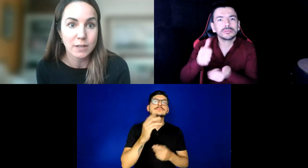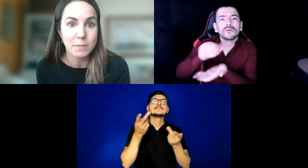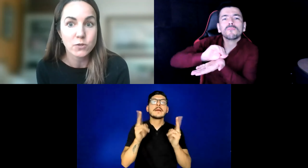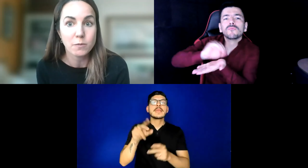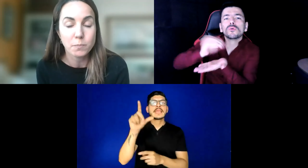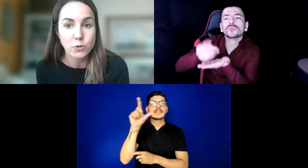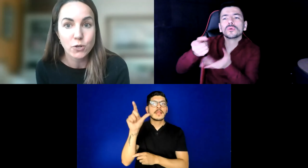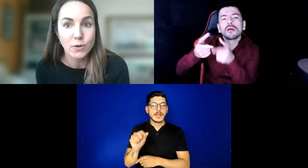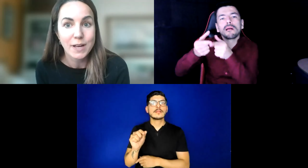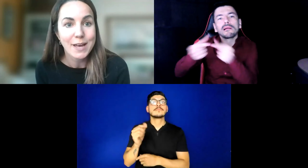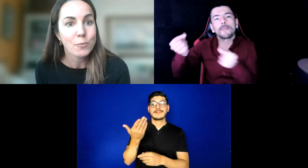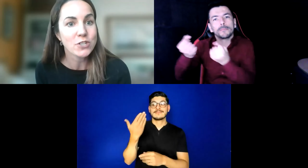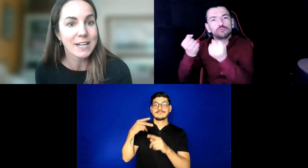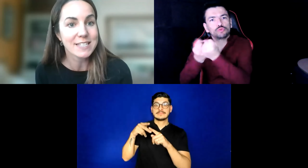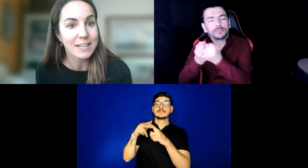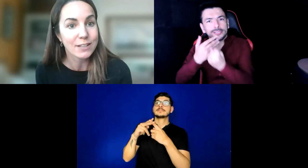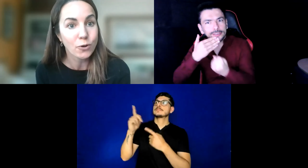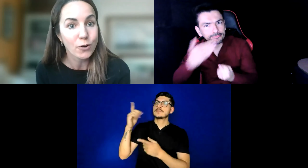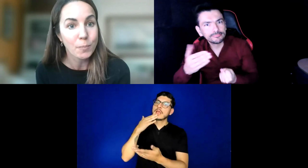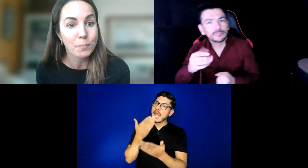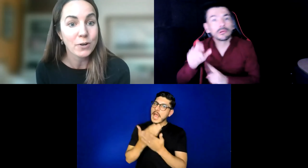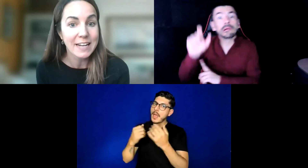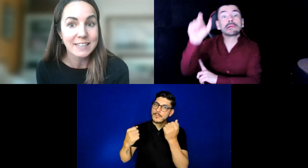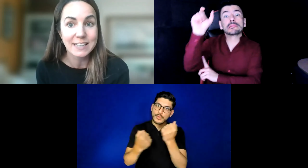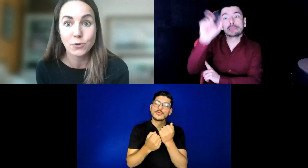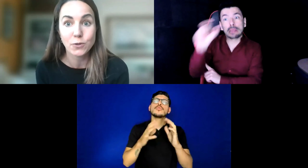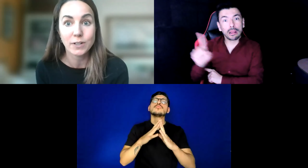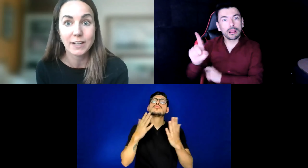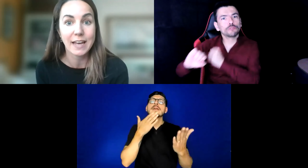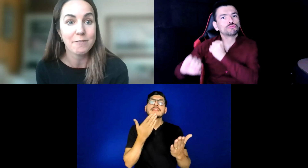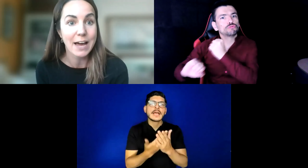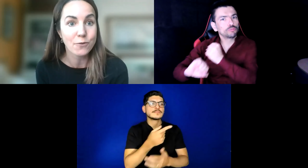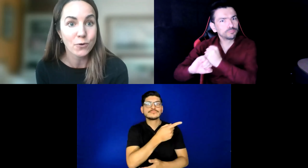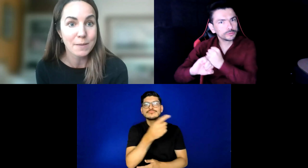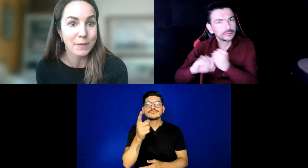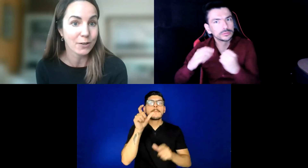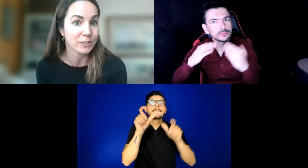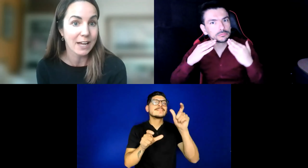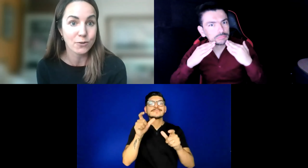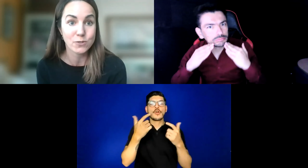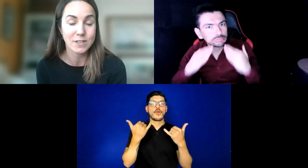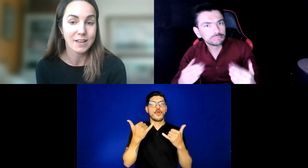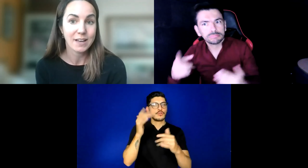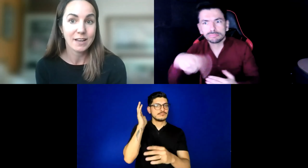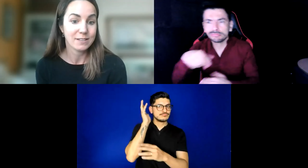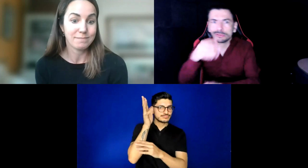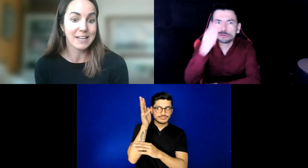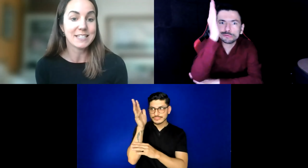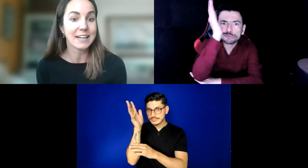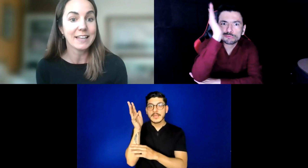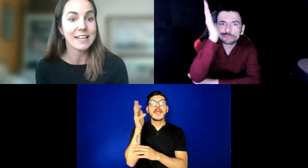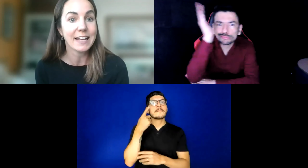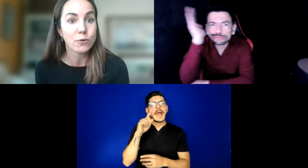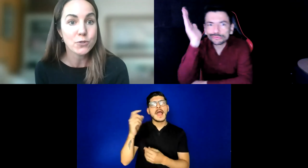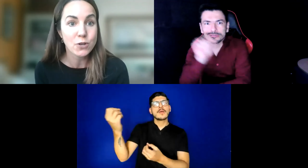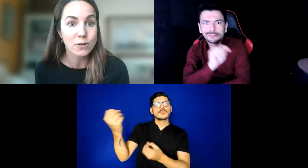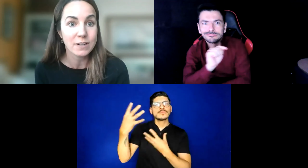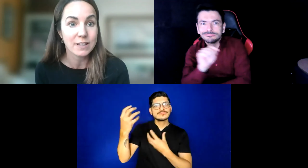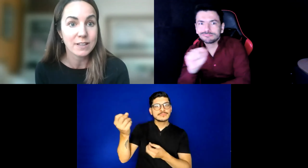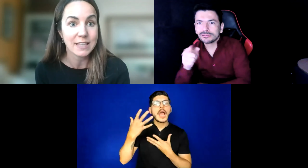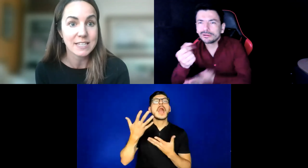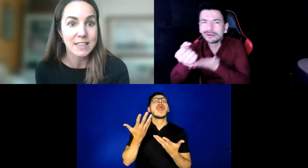much to the Japanese fund, to the Italian fund, who also provided support. Thank you so much to the speakers who were